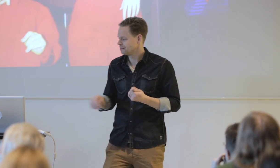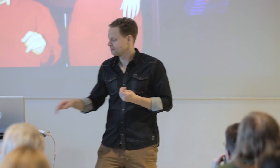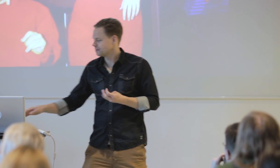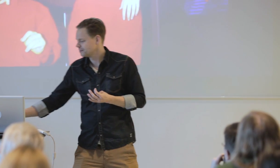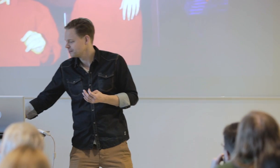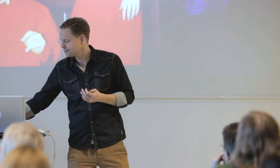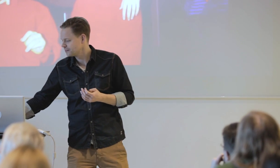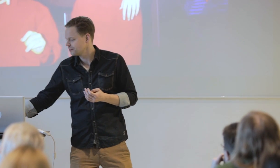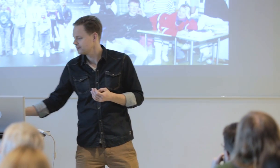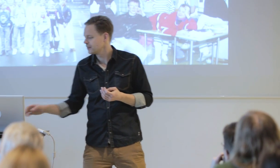people.